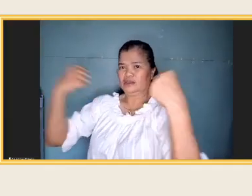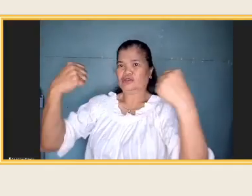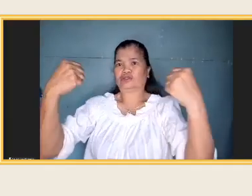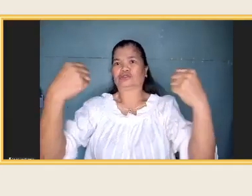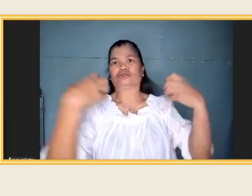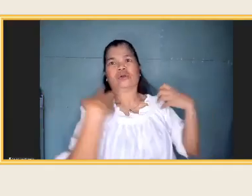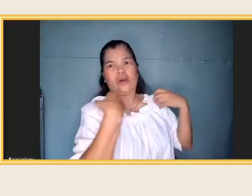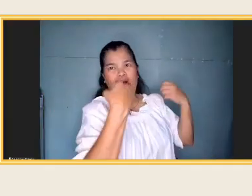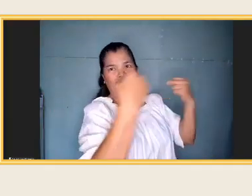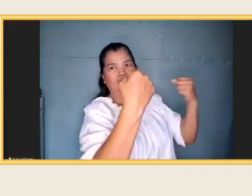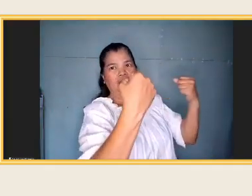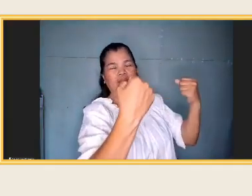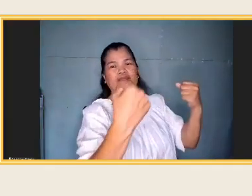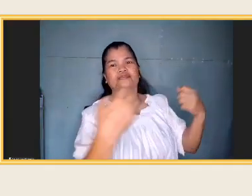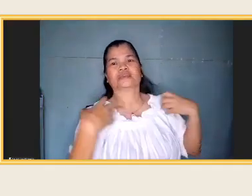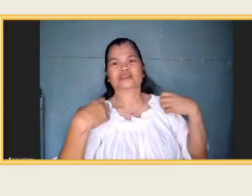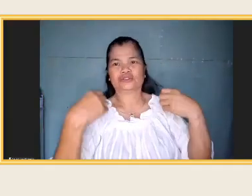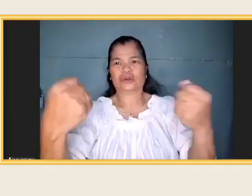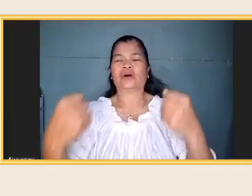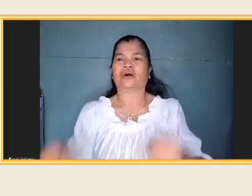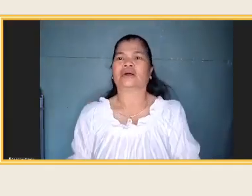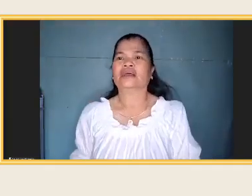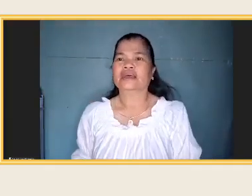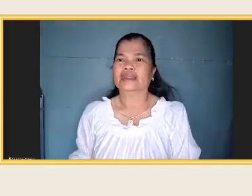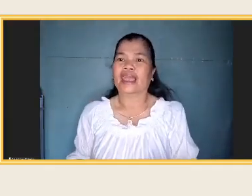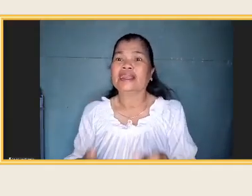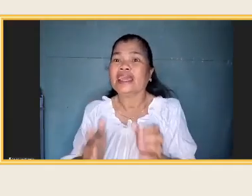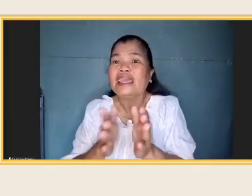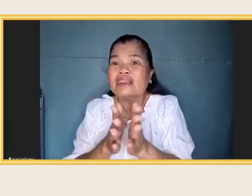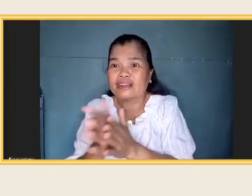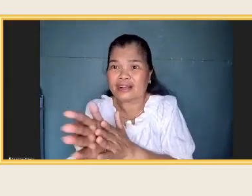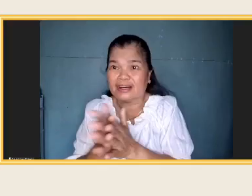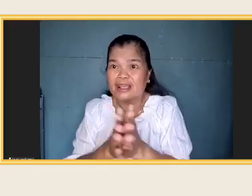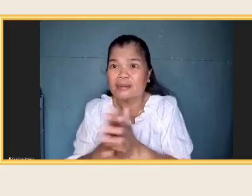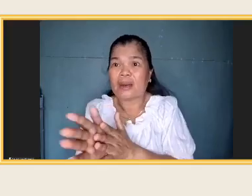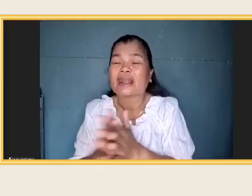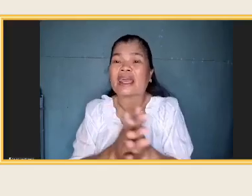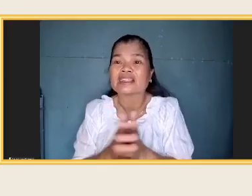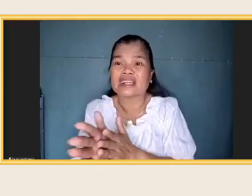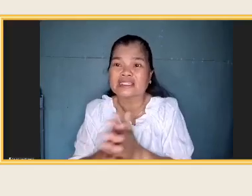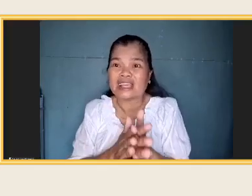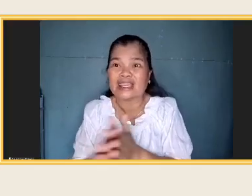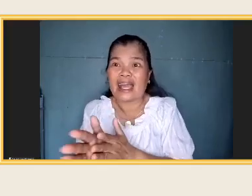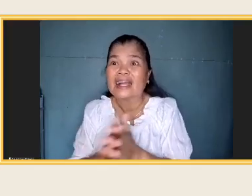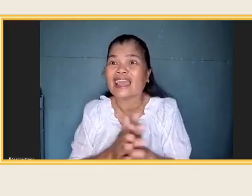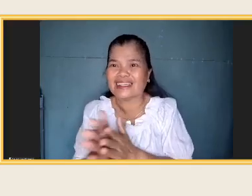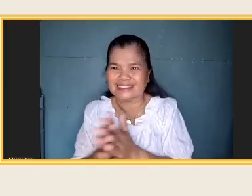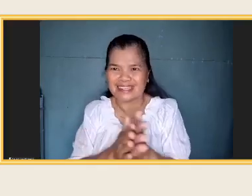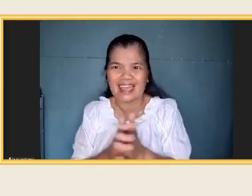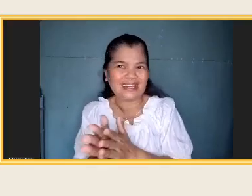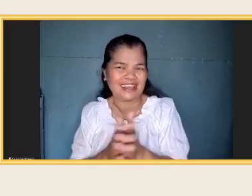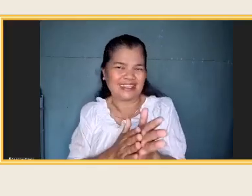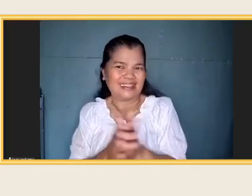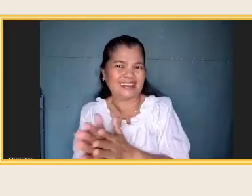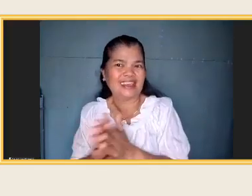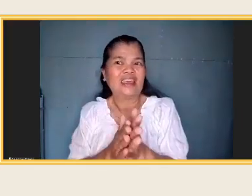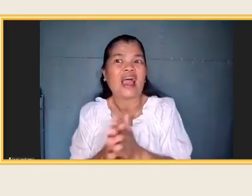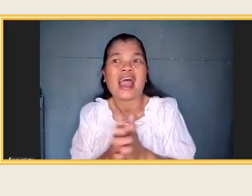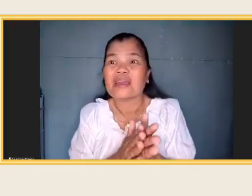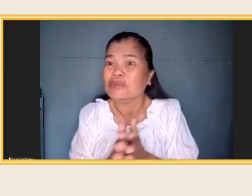din. Strong. Strong. Then eager. Parehas ng sign ng